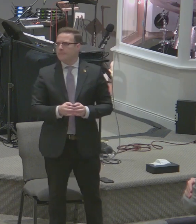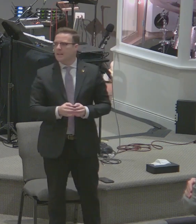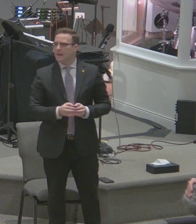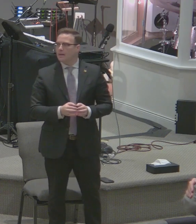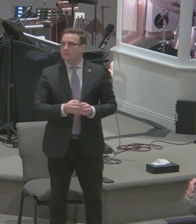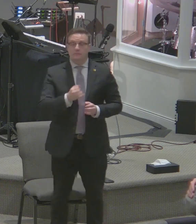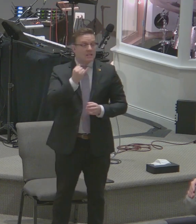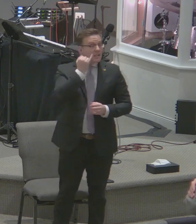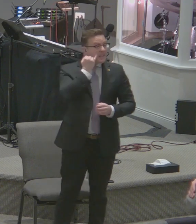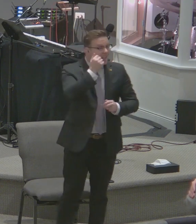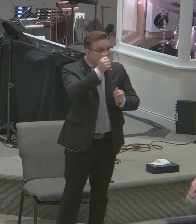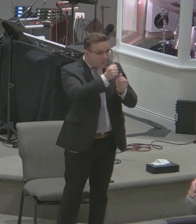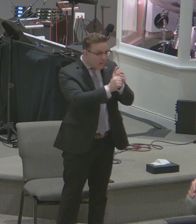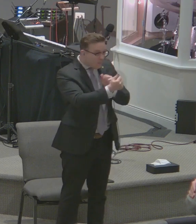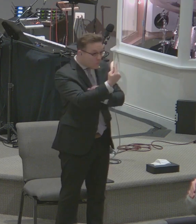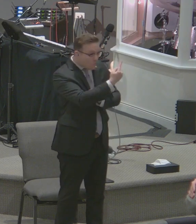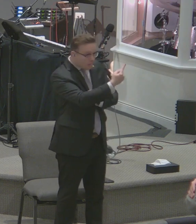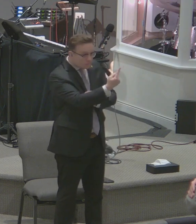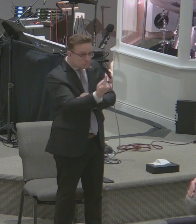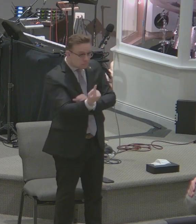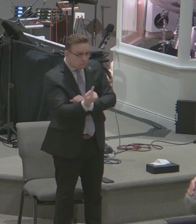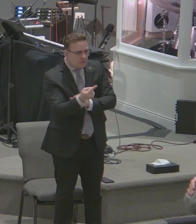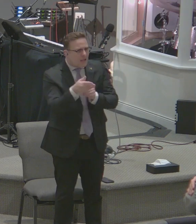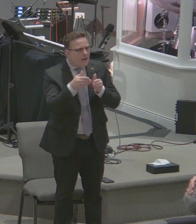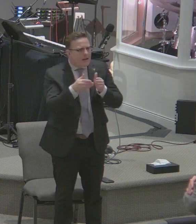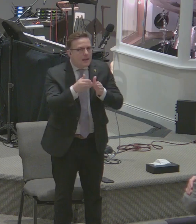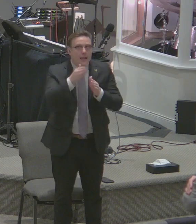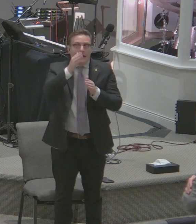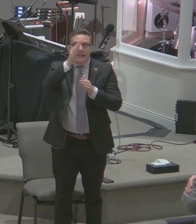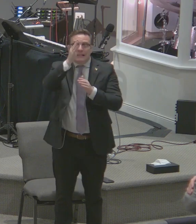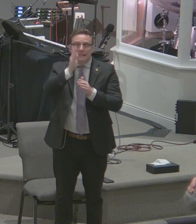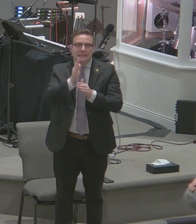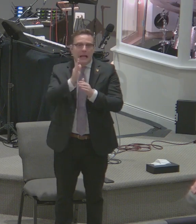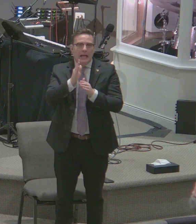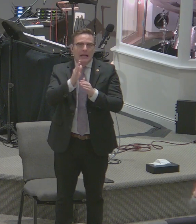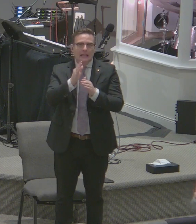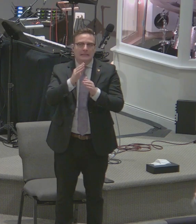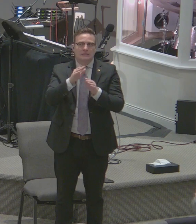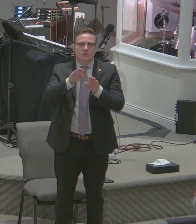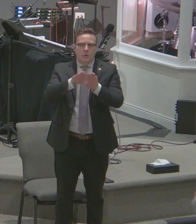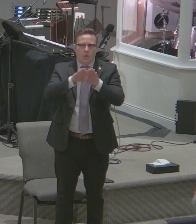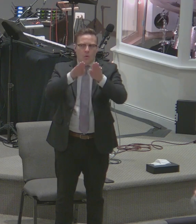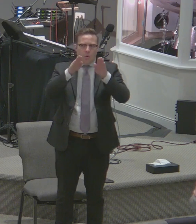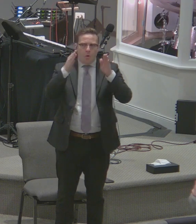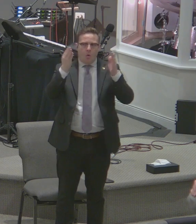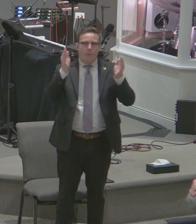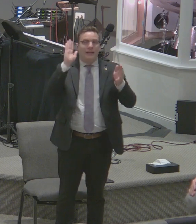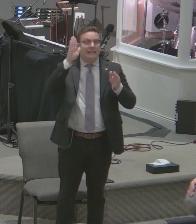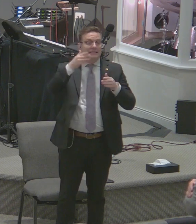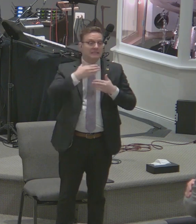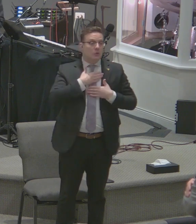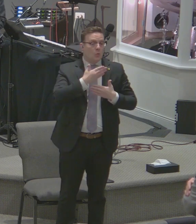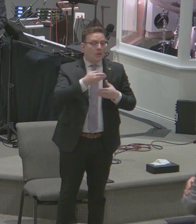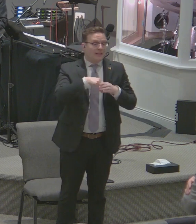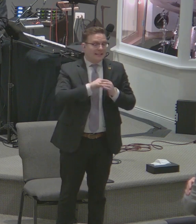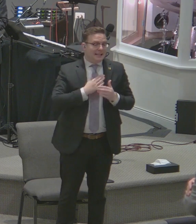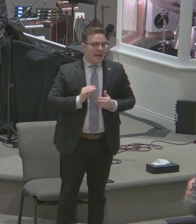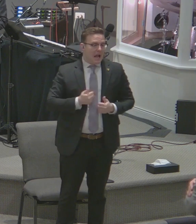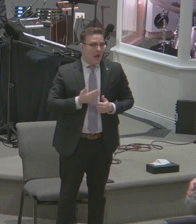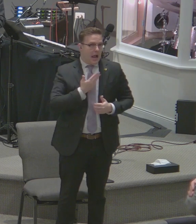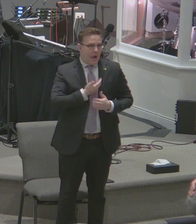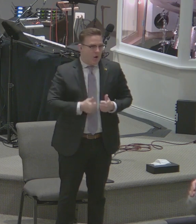And if every one of us will simply let God unfold his will in our lives as our role